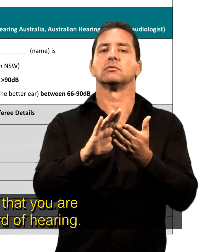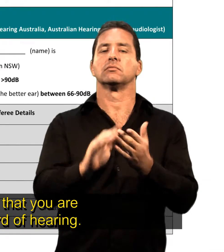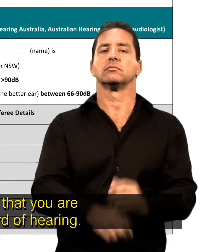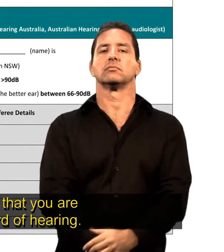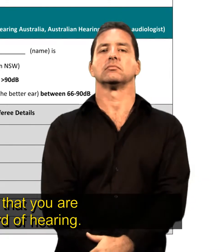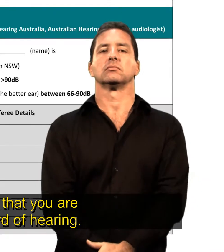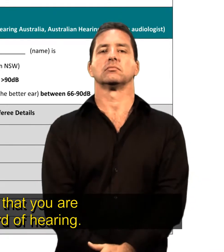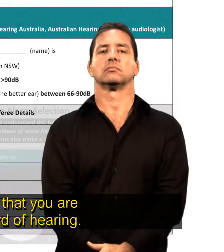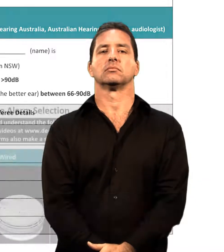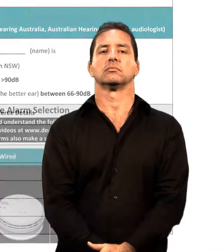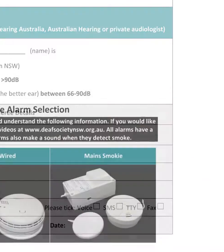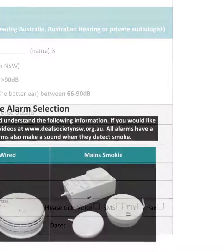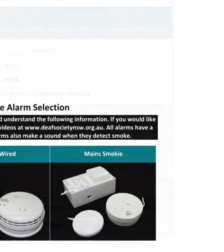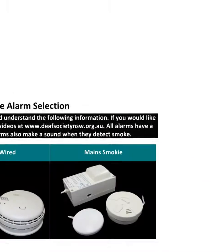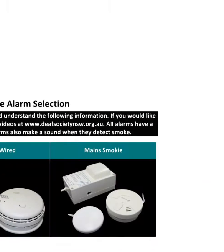hearing.